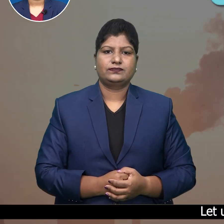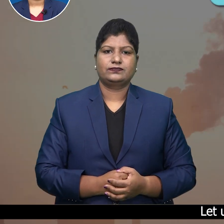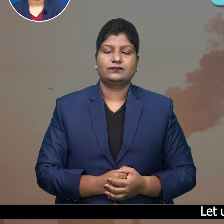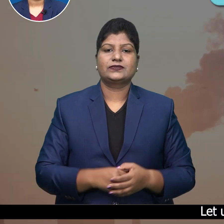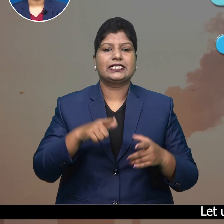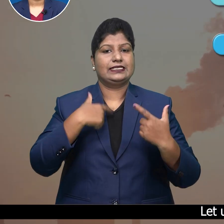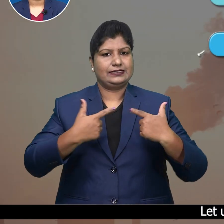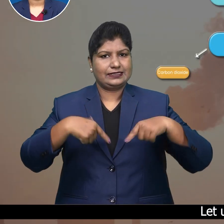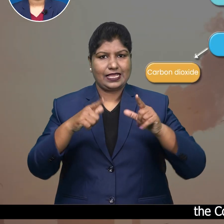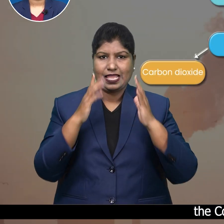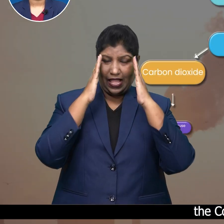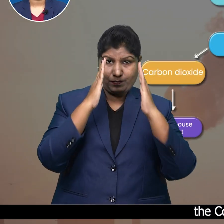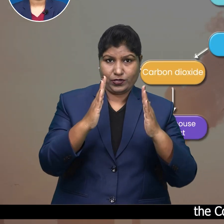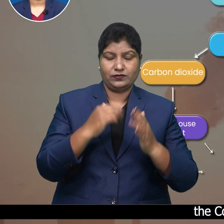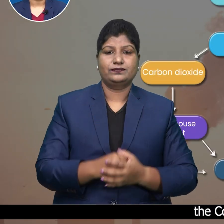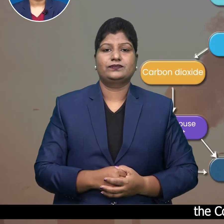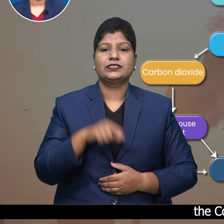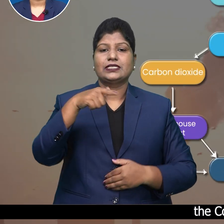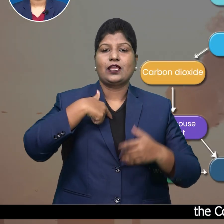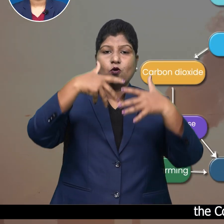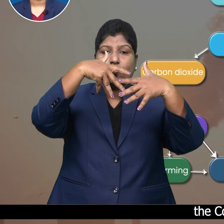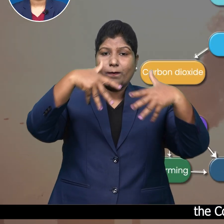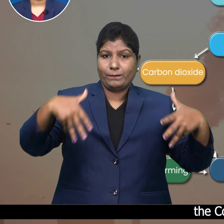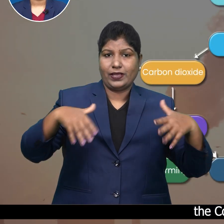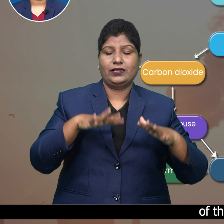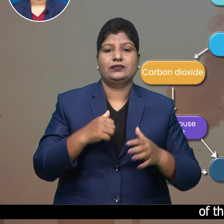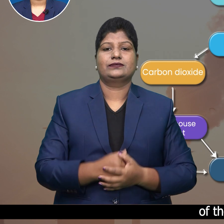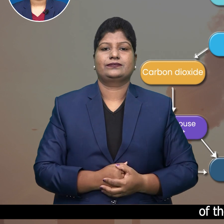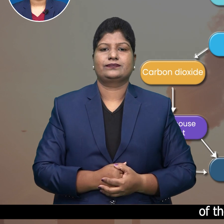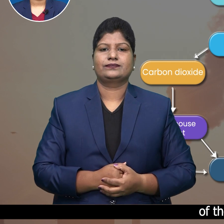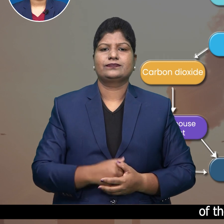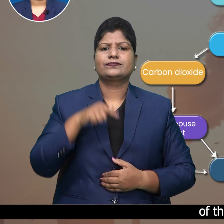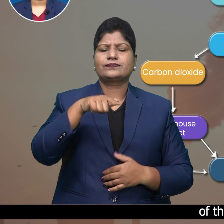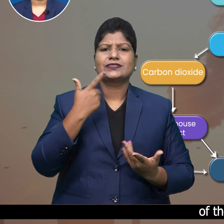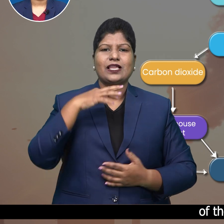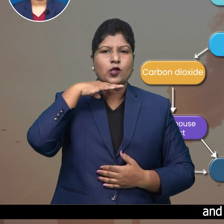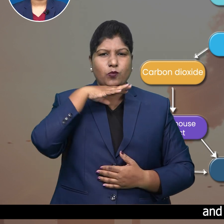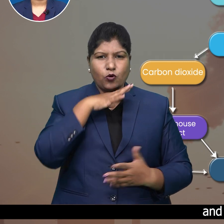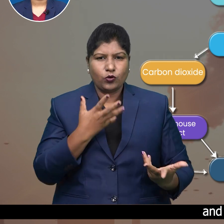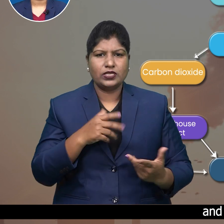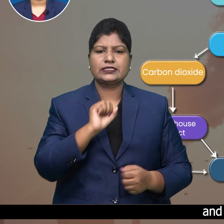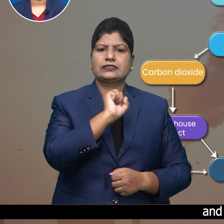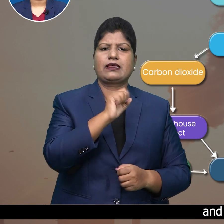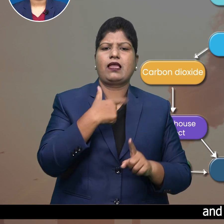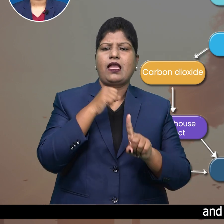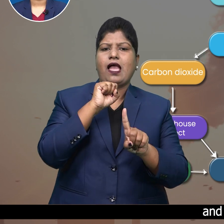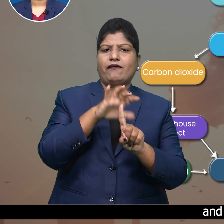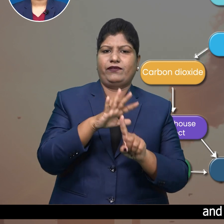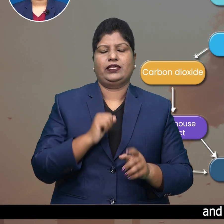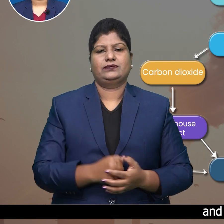let us observe the concept map of the pollution and its